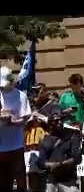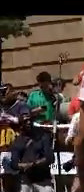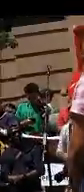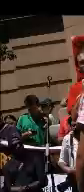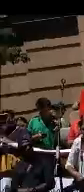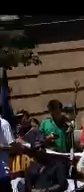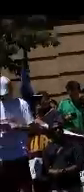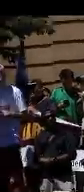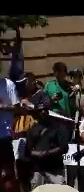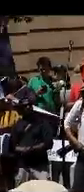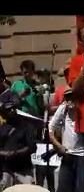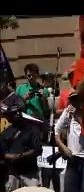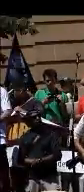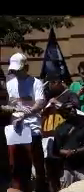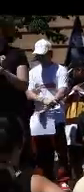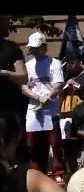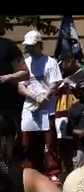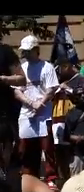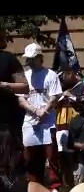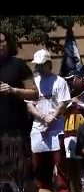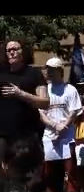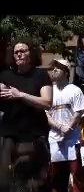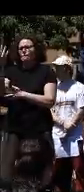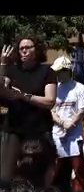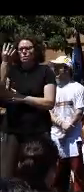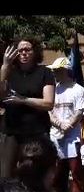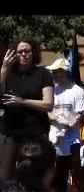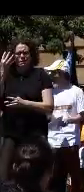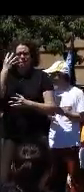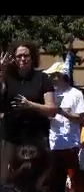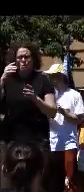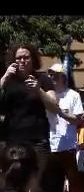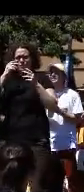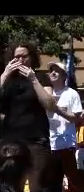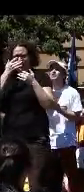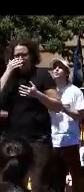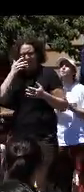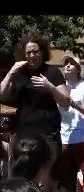news. There are 14-year-old high school students that showed up Tony Abbott.